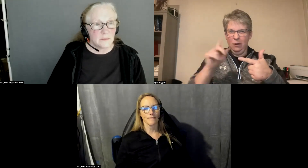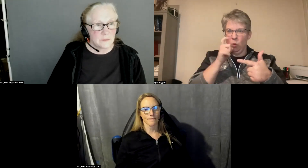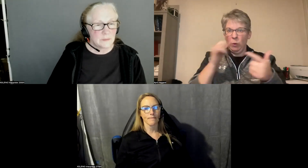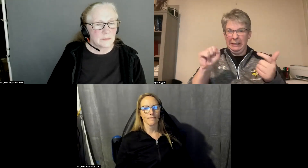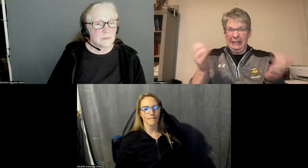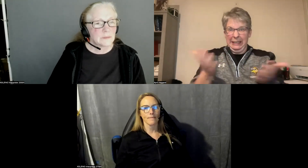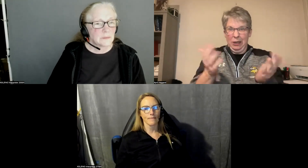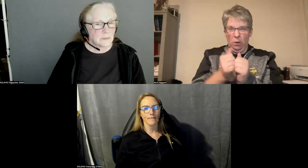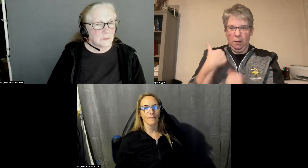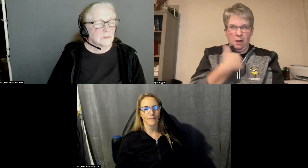Jackson,